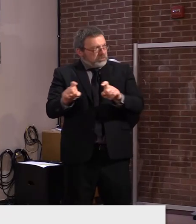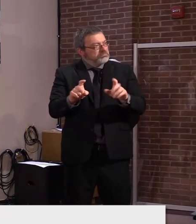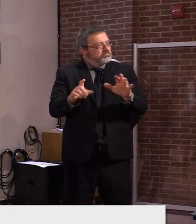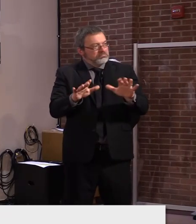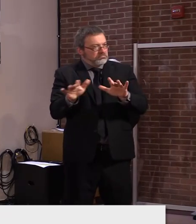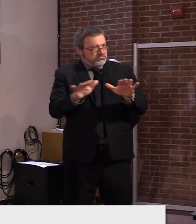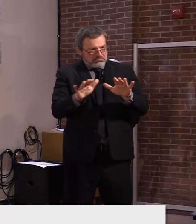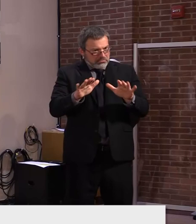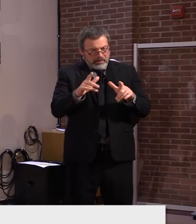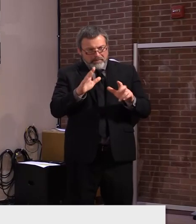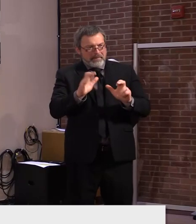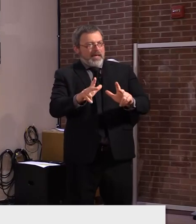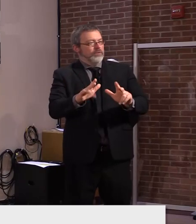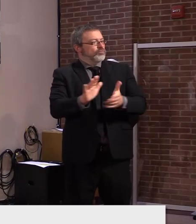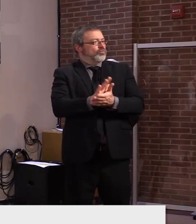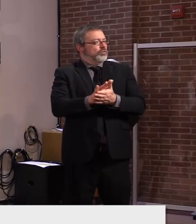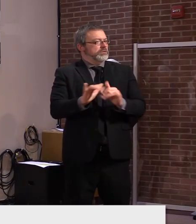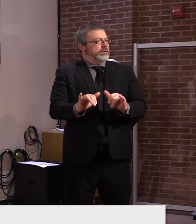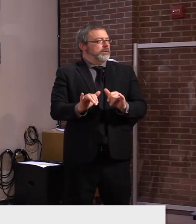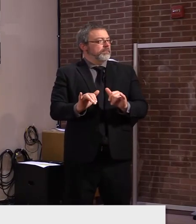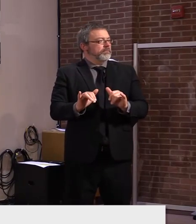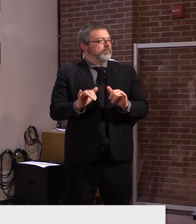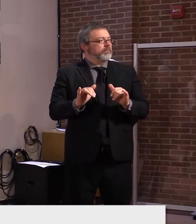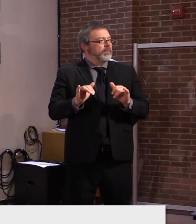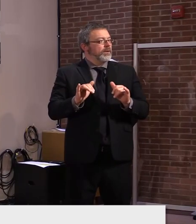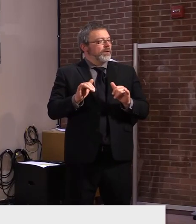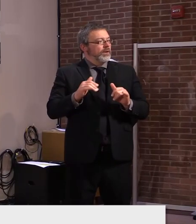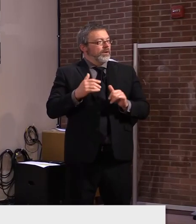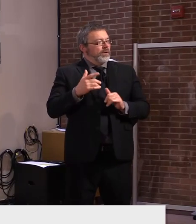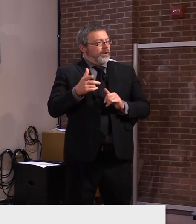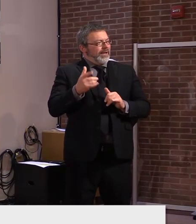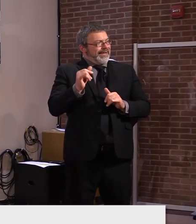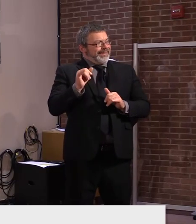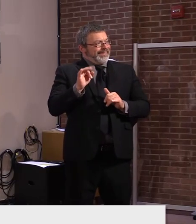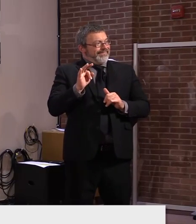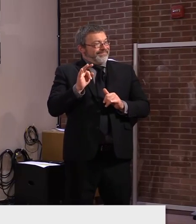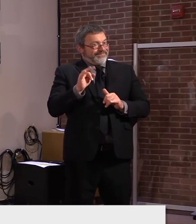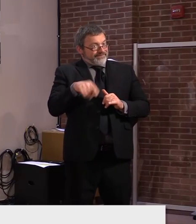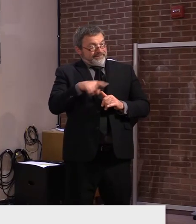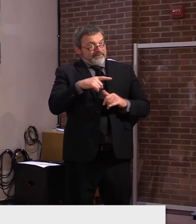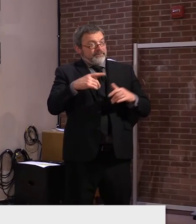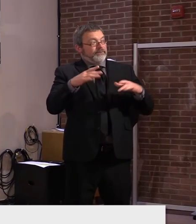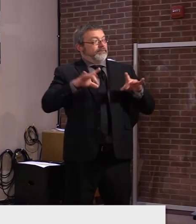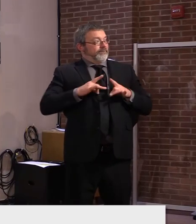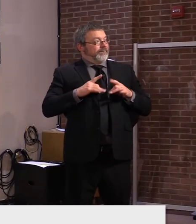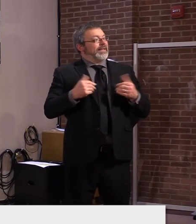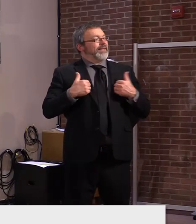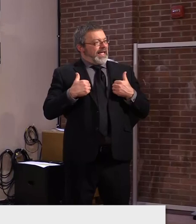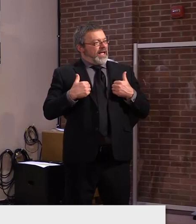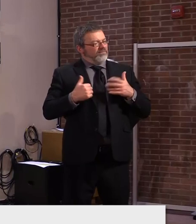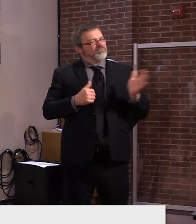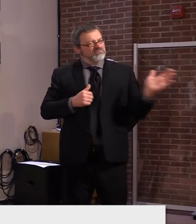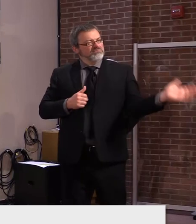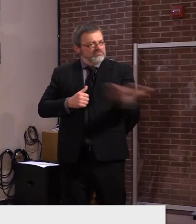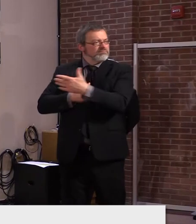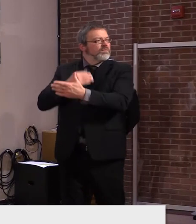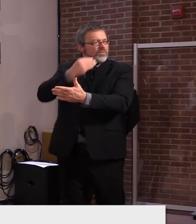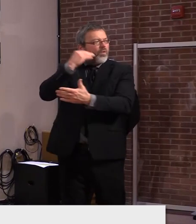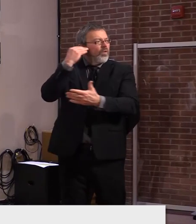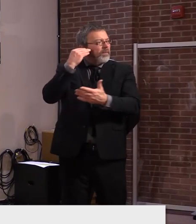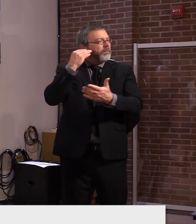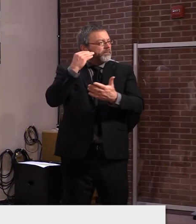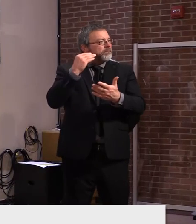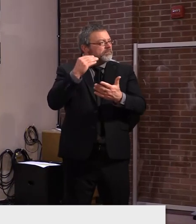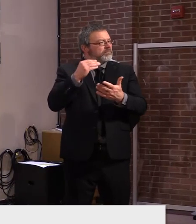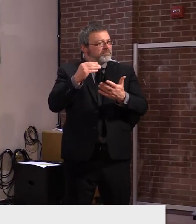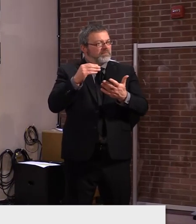are very low, something like 1.something%, I believe. So given that exposures